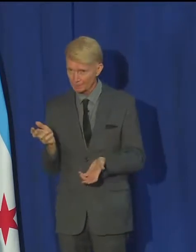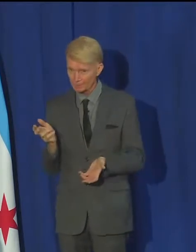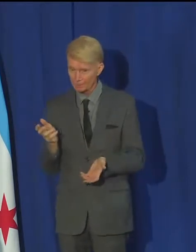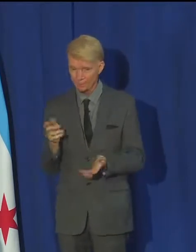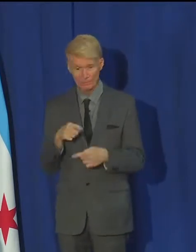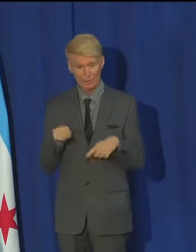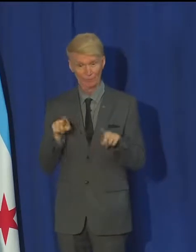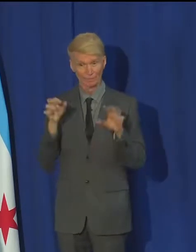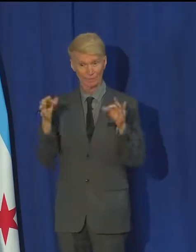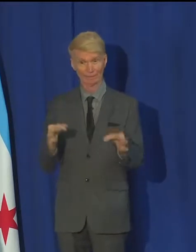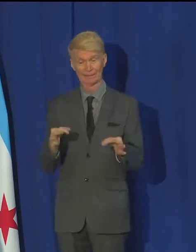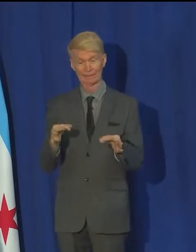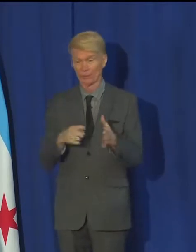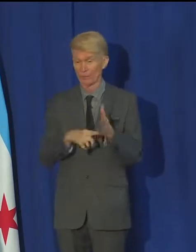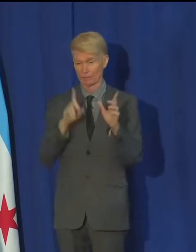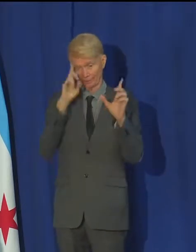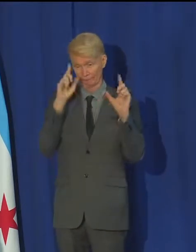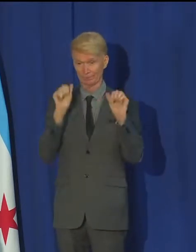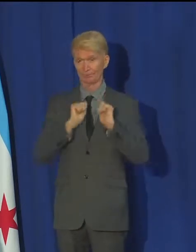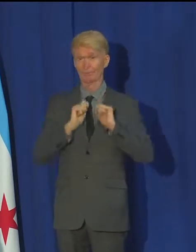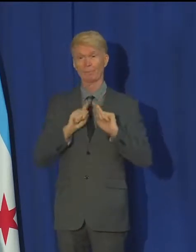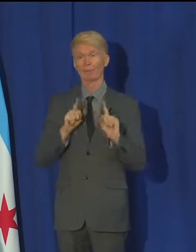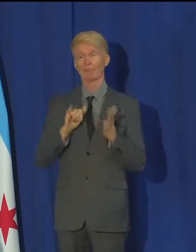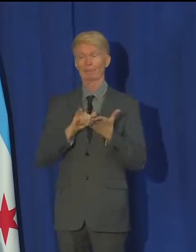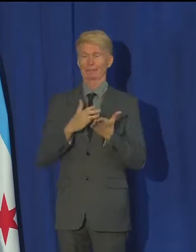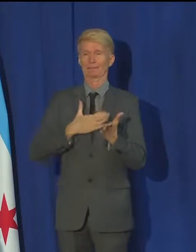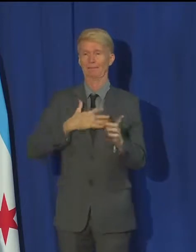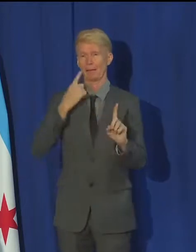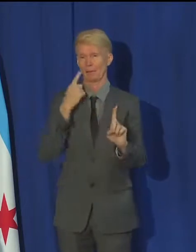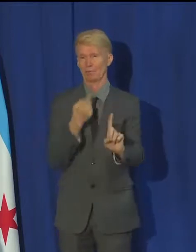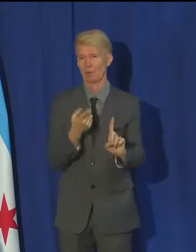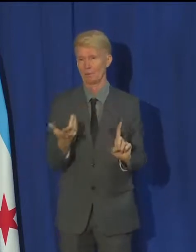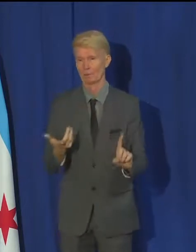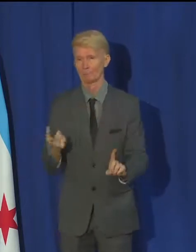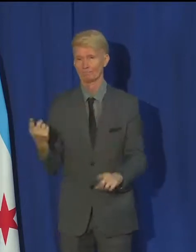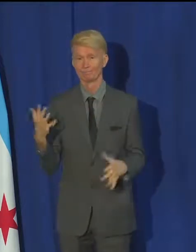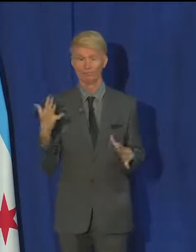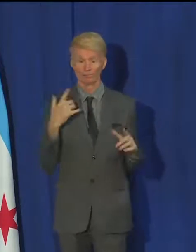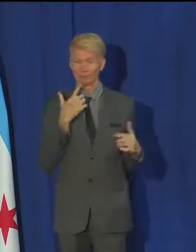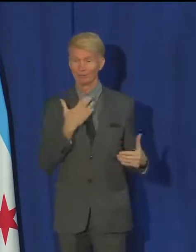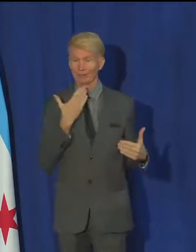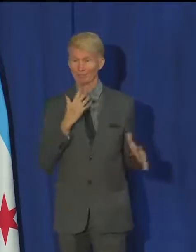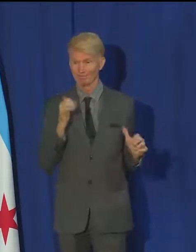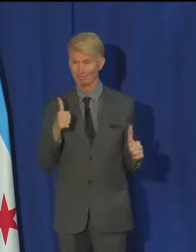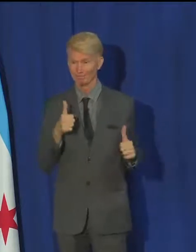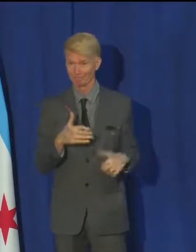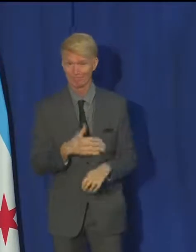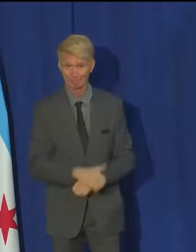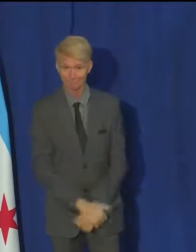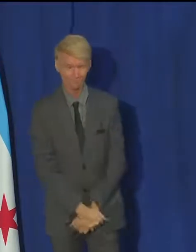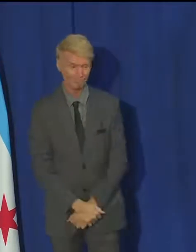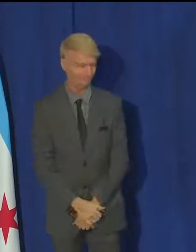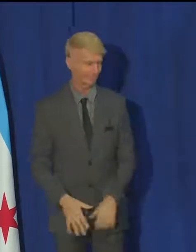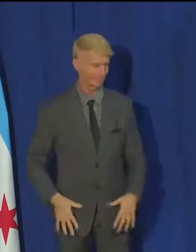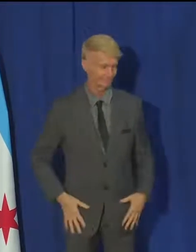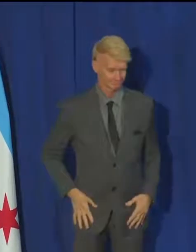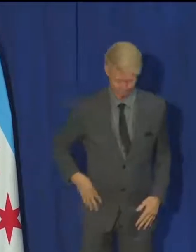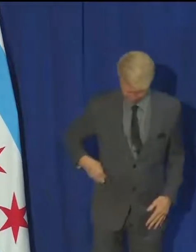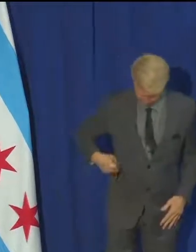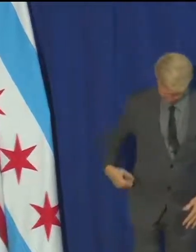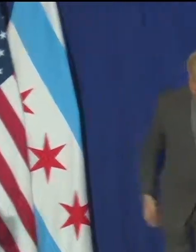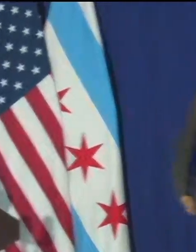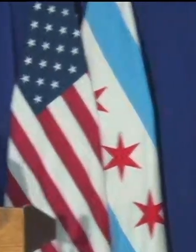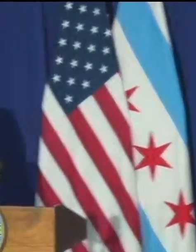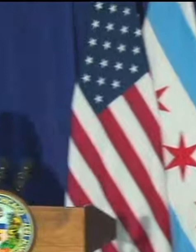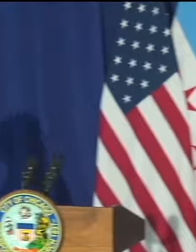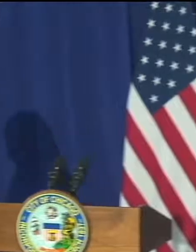Everybody makes the decisions that they make, but that's my goal. That's it. Thank you. All right. Thank you.